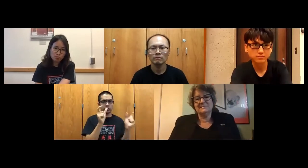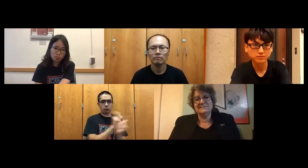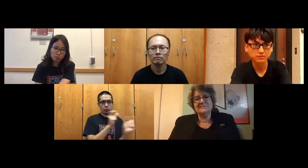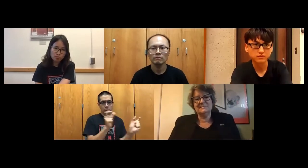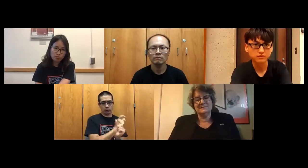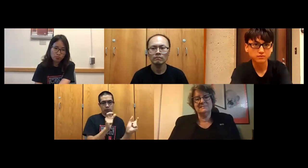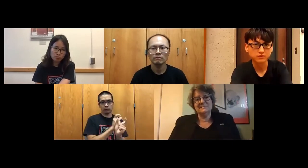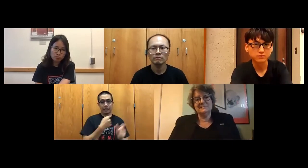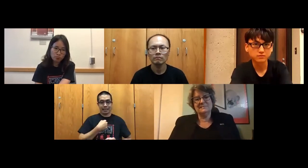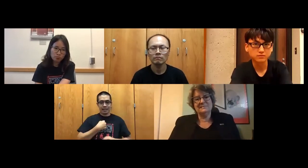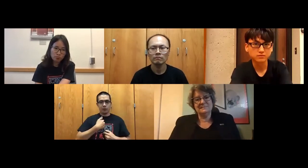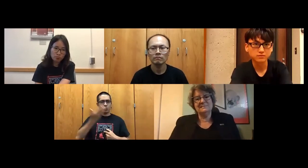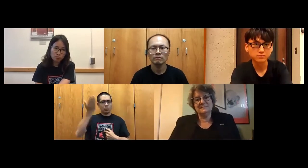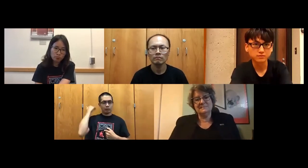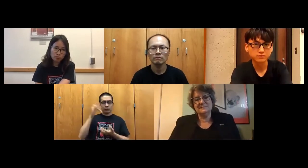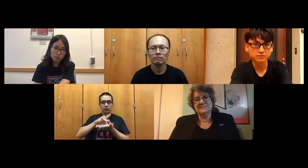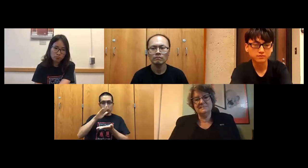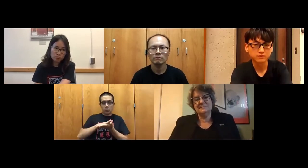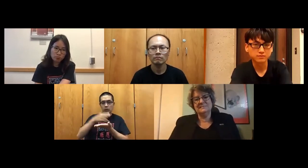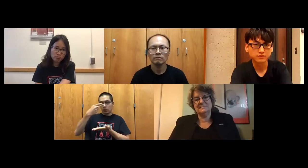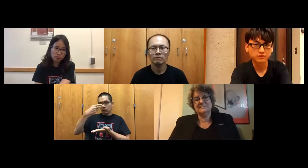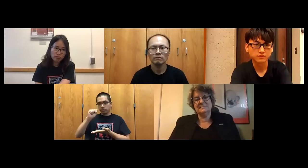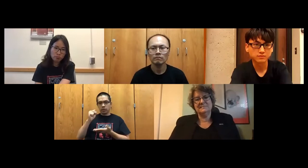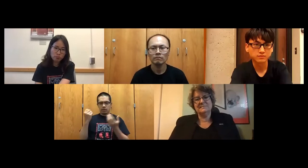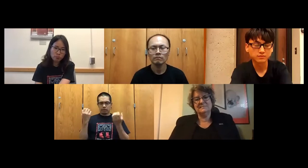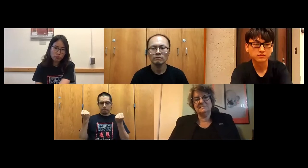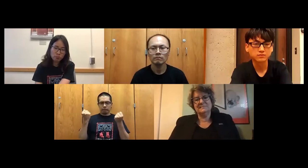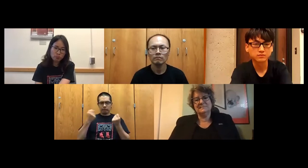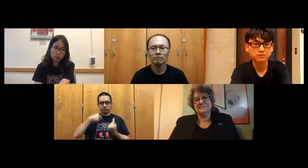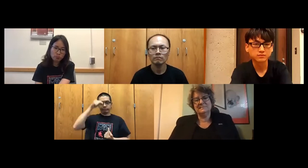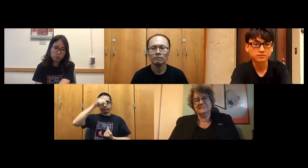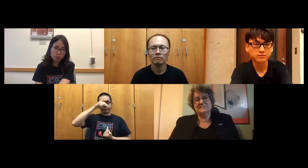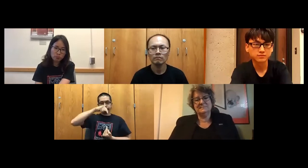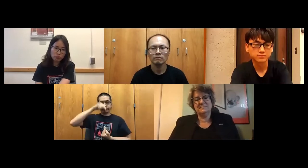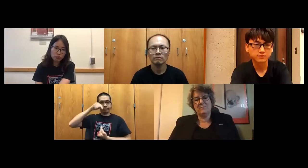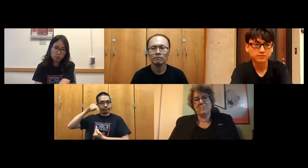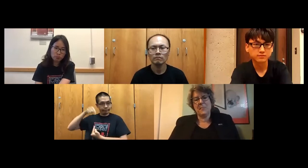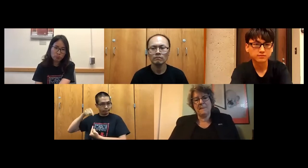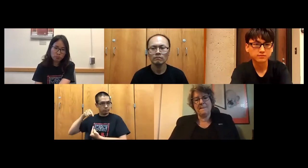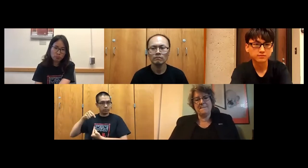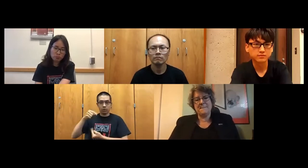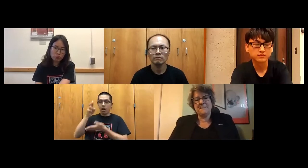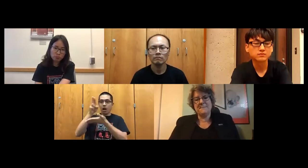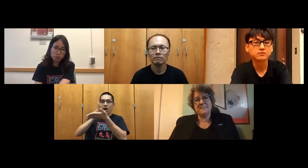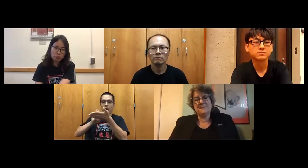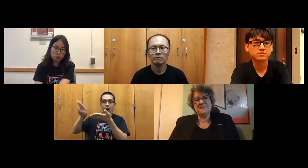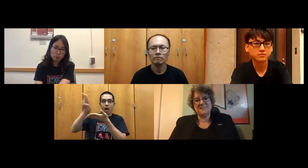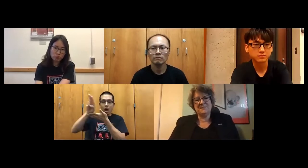said. The same thing happened when it was happening with the older deaf Chinese that I was meeting. And for me, I was going in very exact